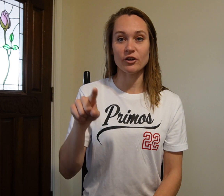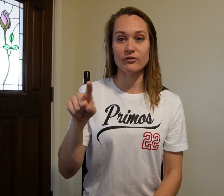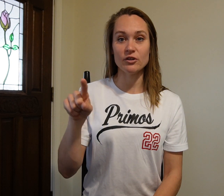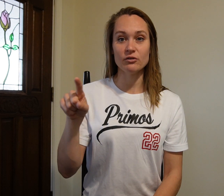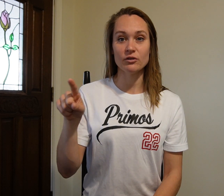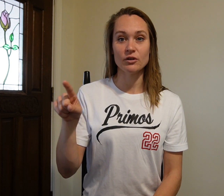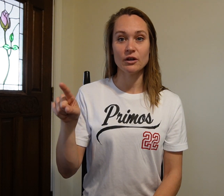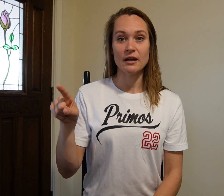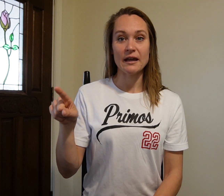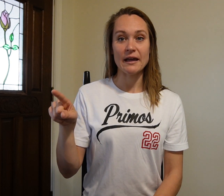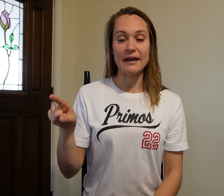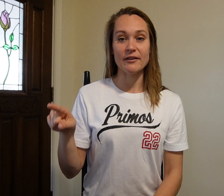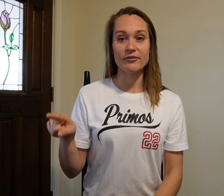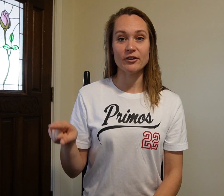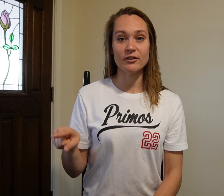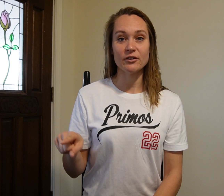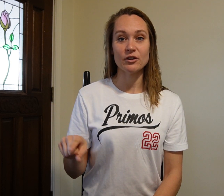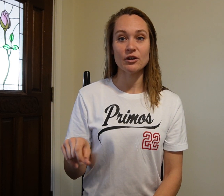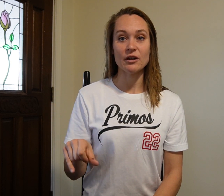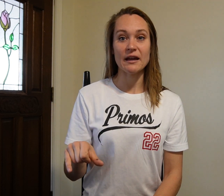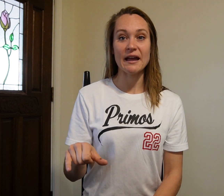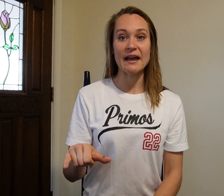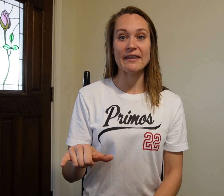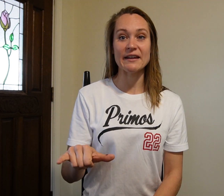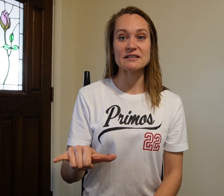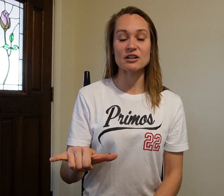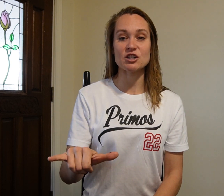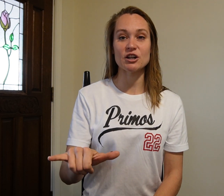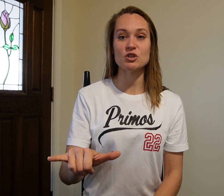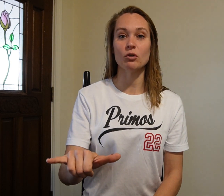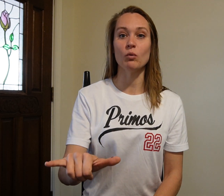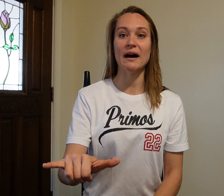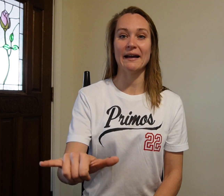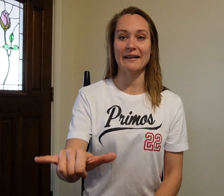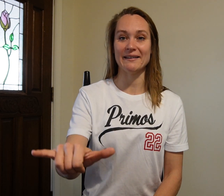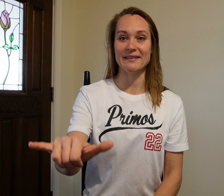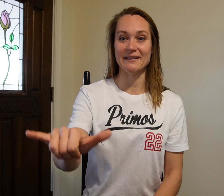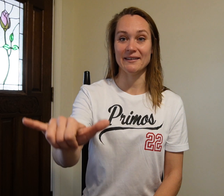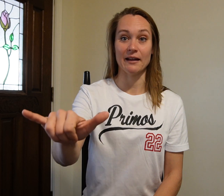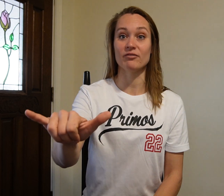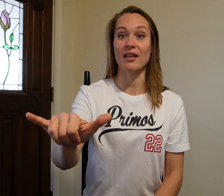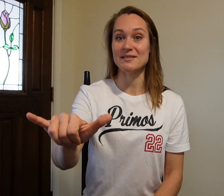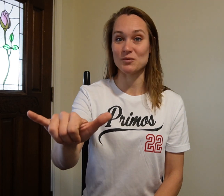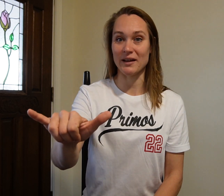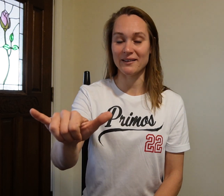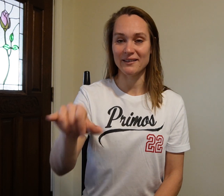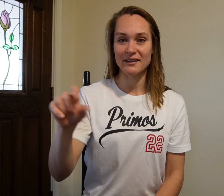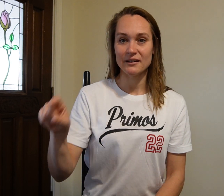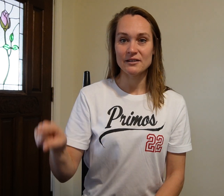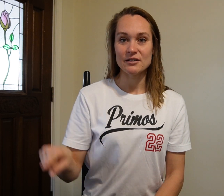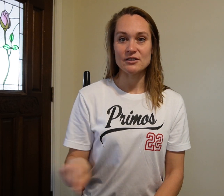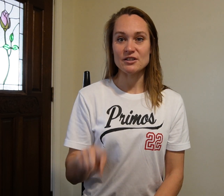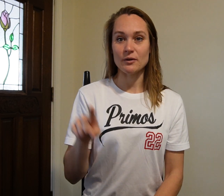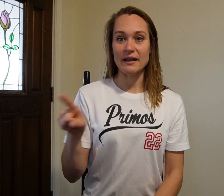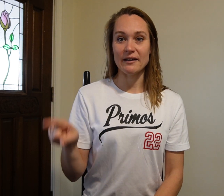you. Ever, and then it's going to turn into a Y hand that like flies away. So